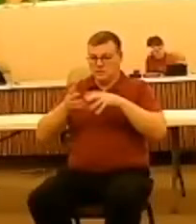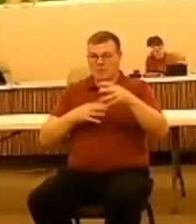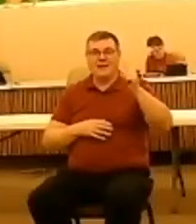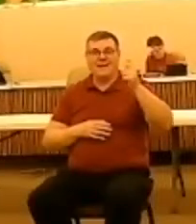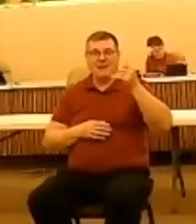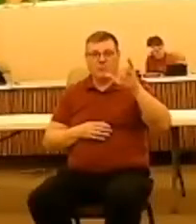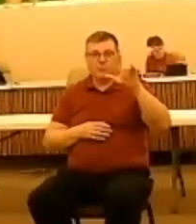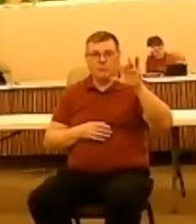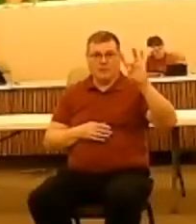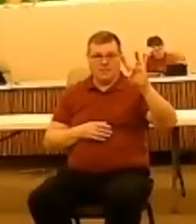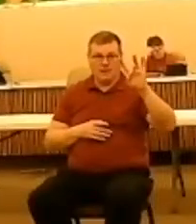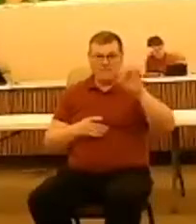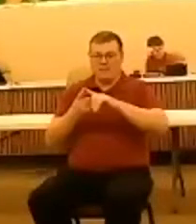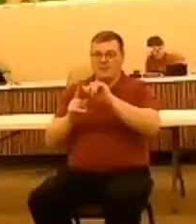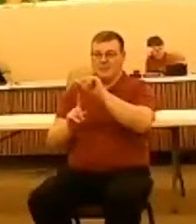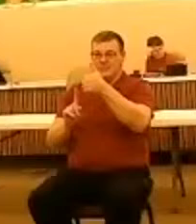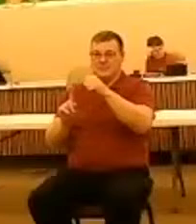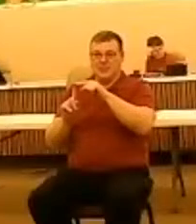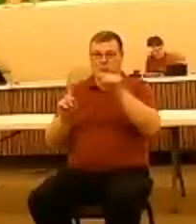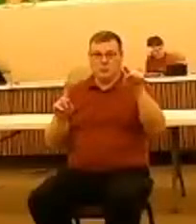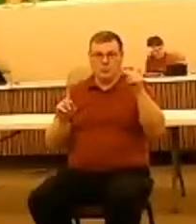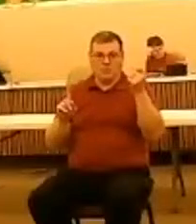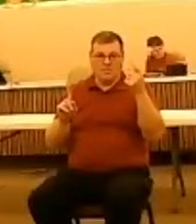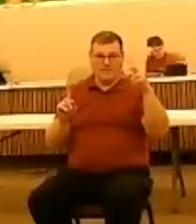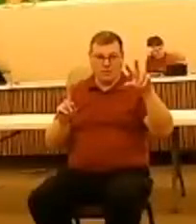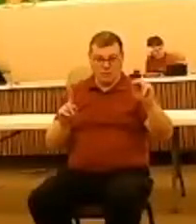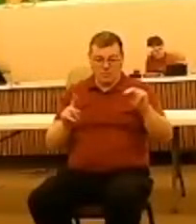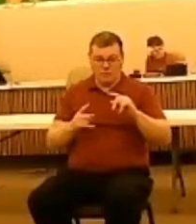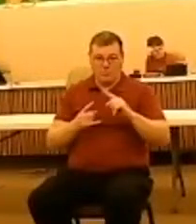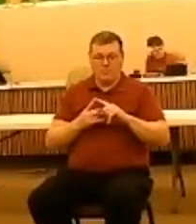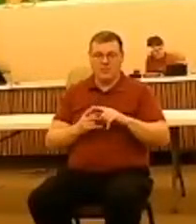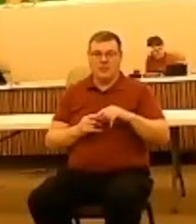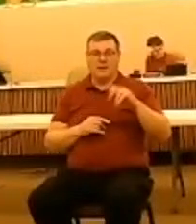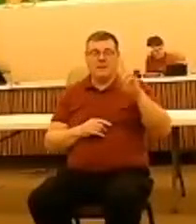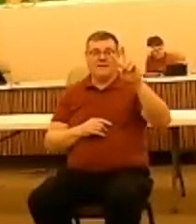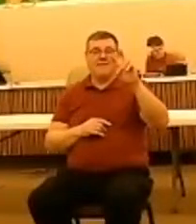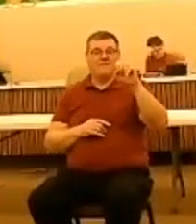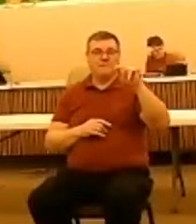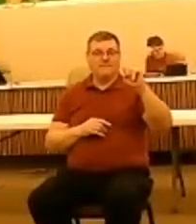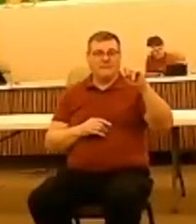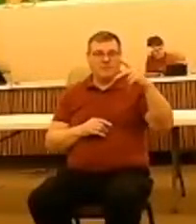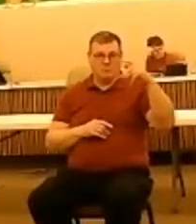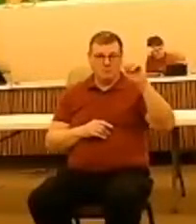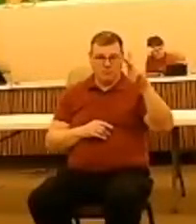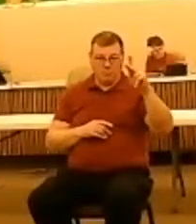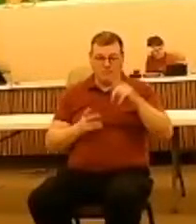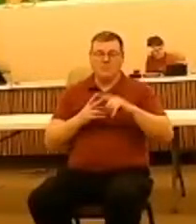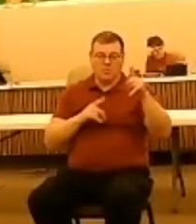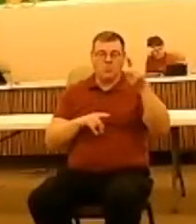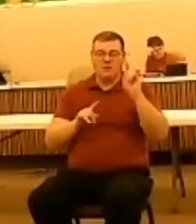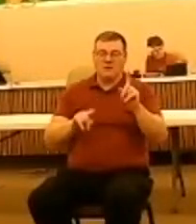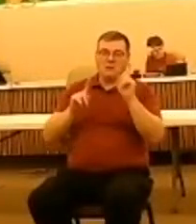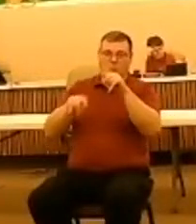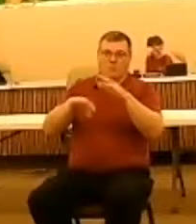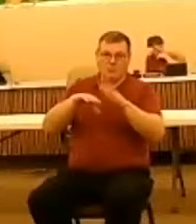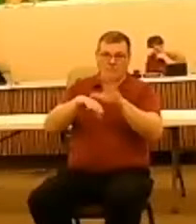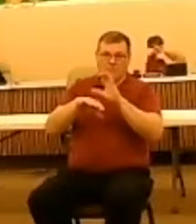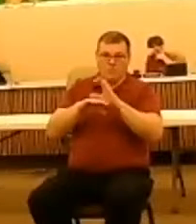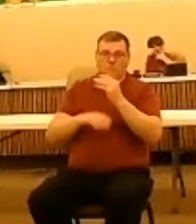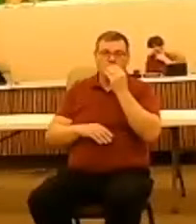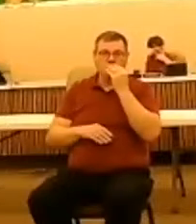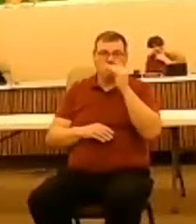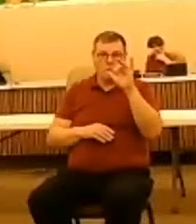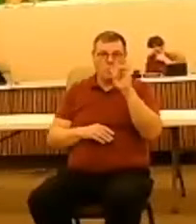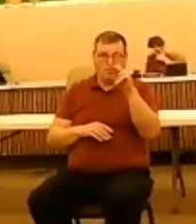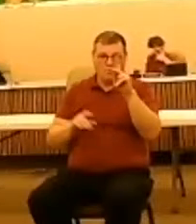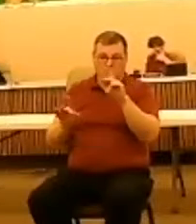8th, 10 a.m. to 11:30 p.m. at Veterans Park. You always mention that you can go online and food link there and